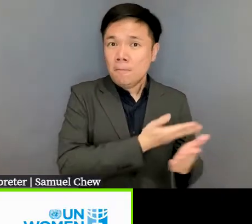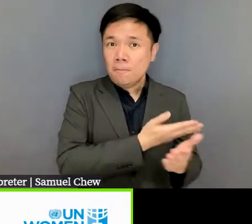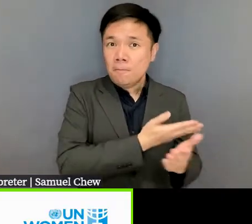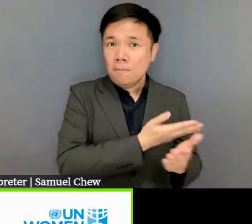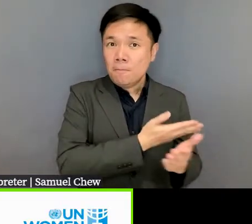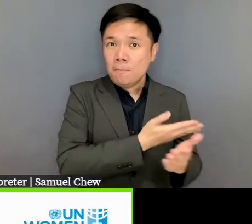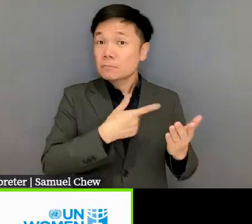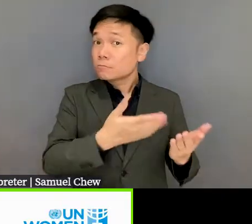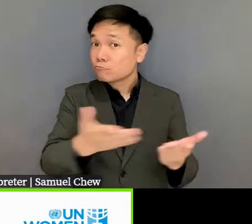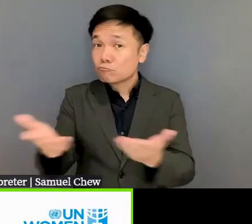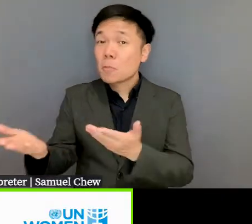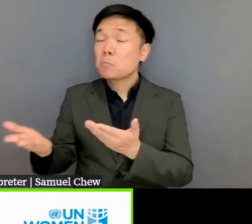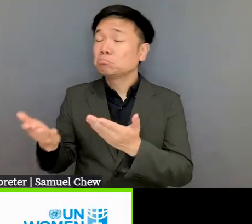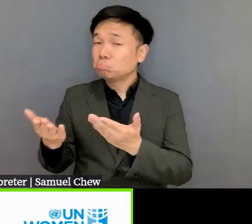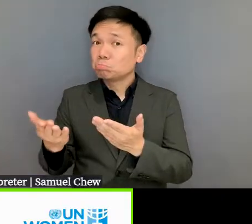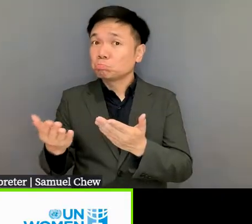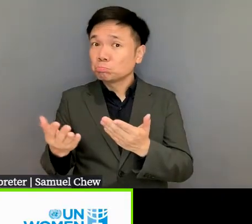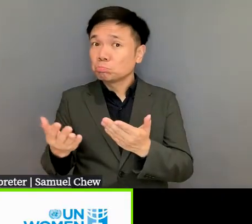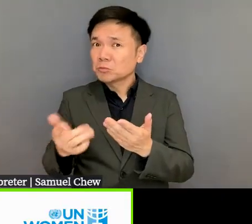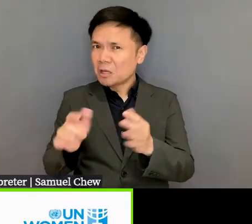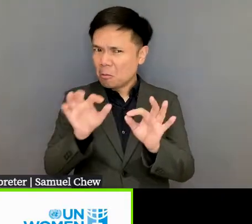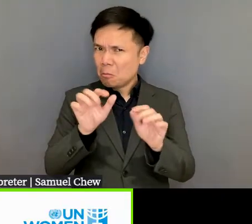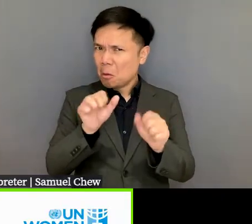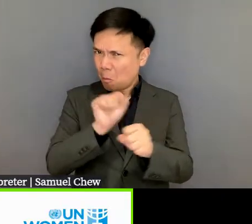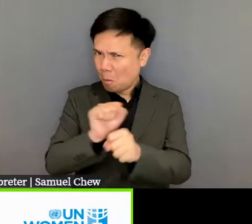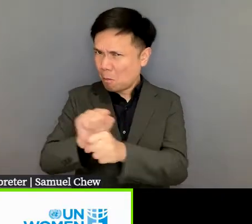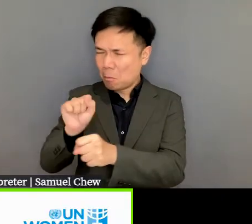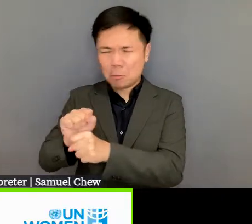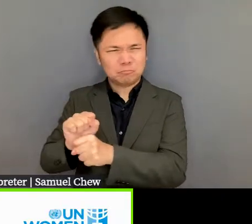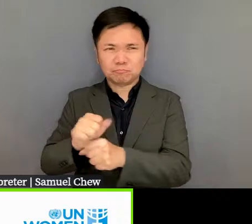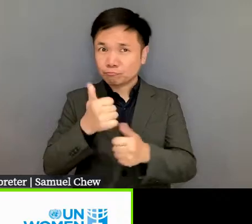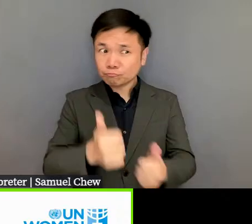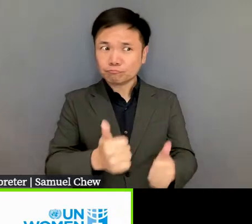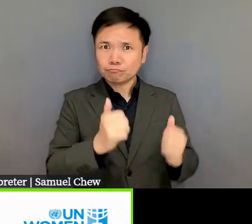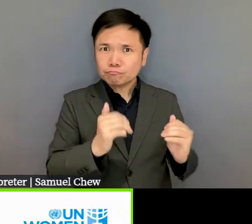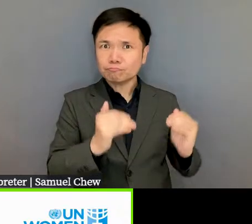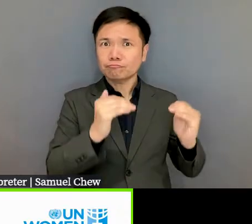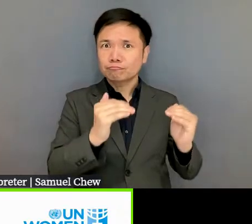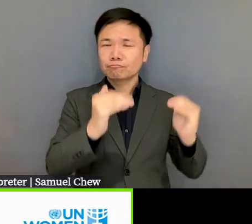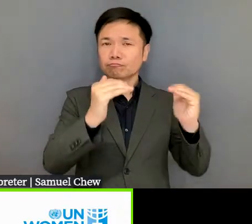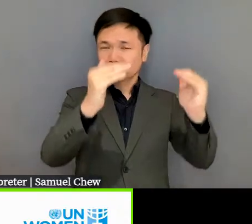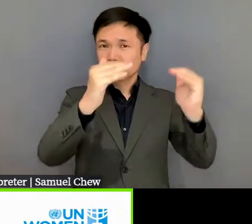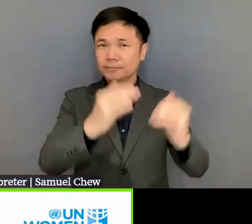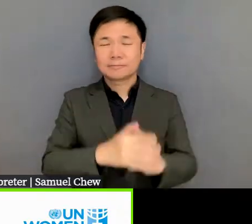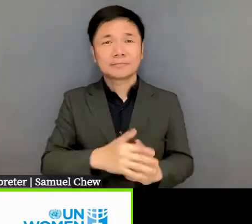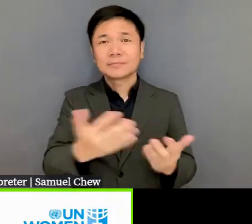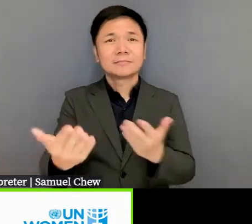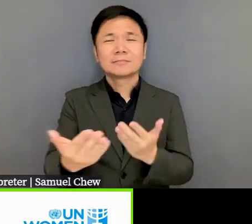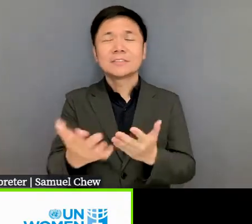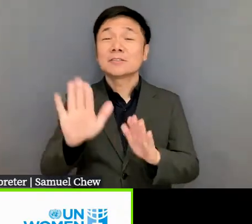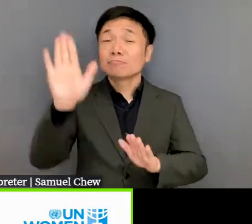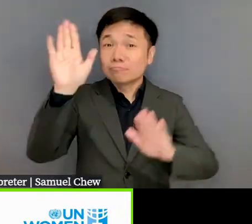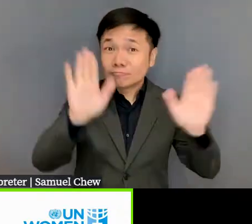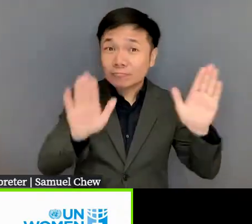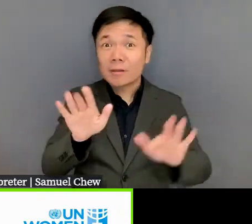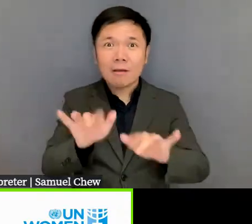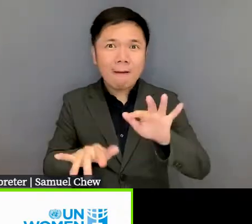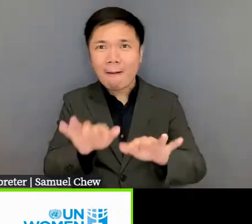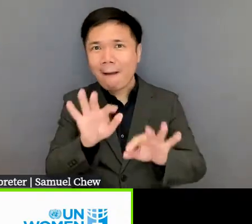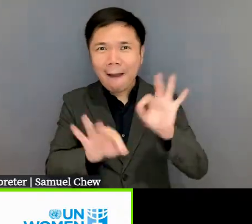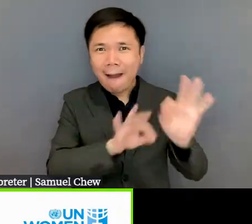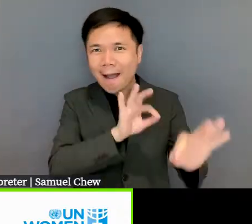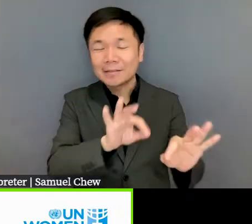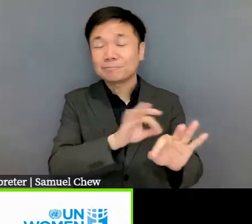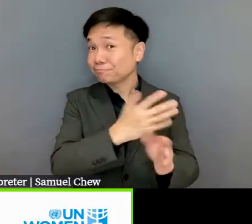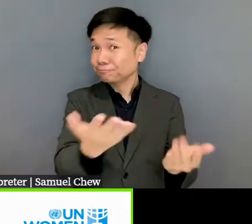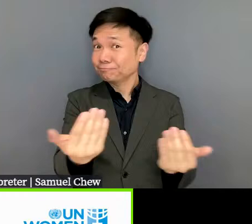make are worthwhile. So please continue to get in touch, ask your questions. We have space for questions